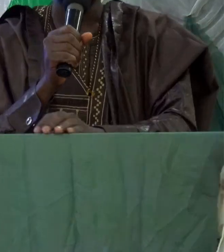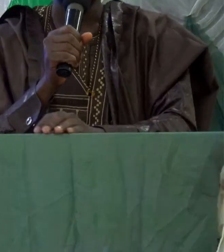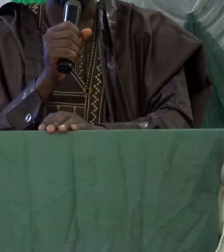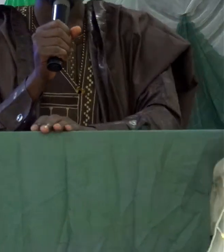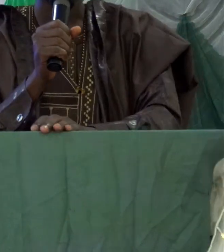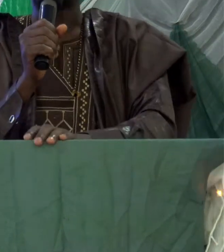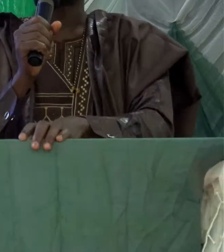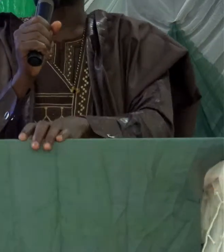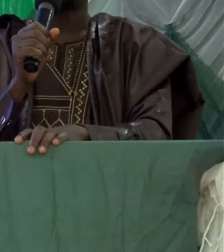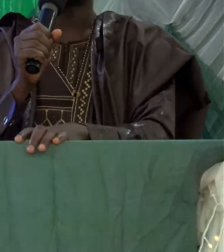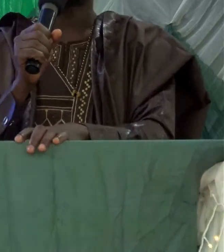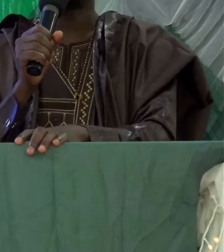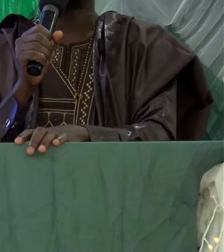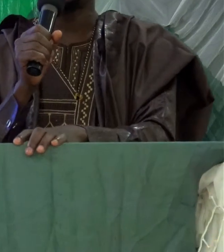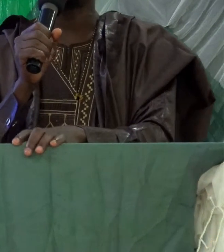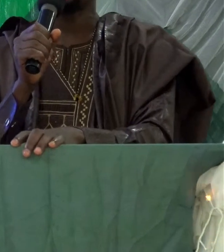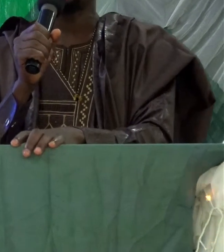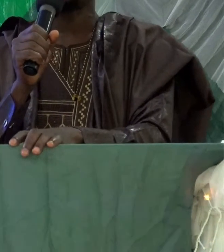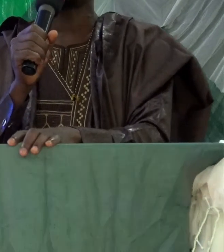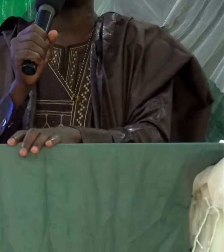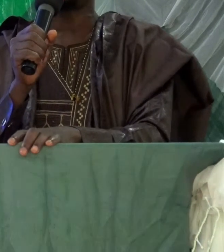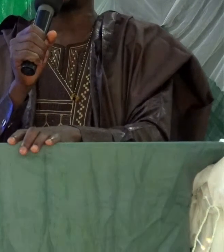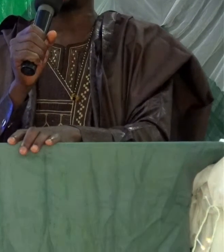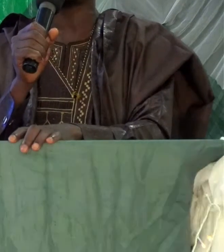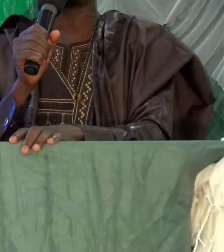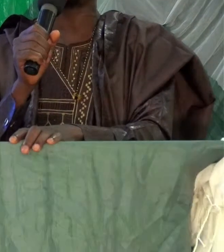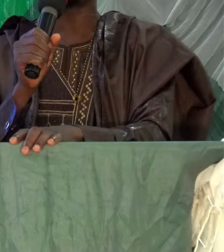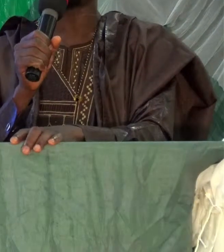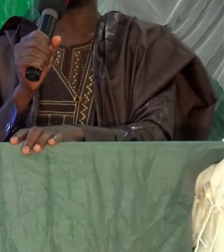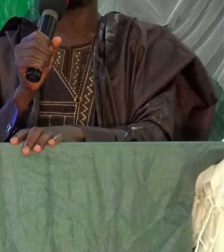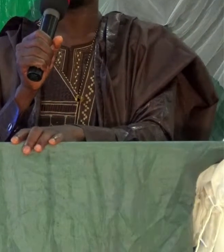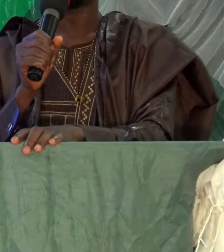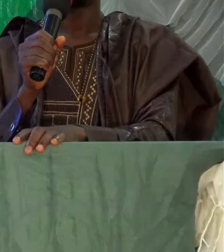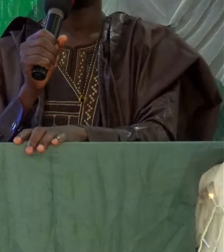ala afdali khalqillahi ala al-itlaq